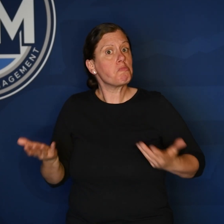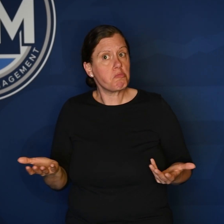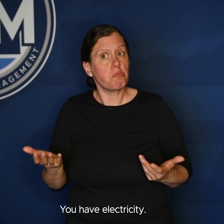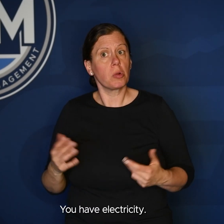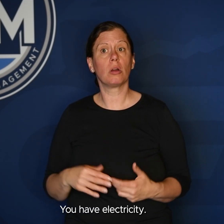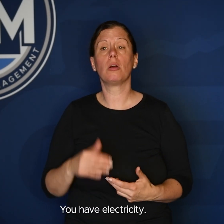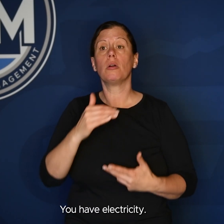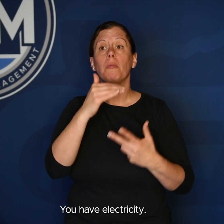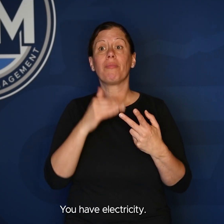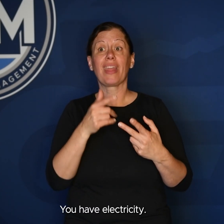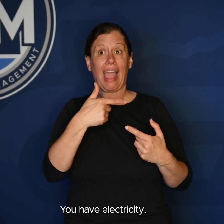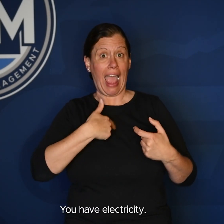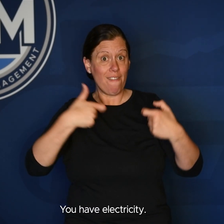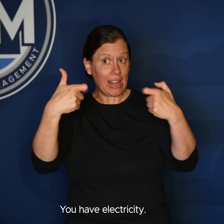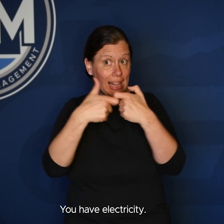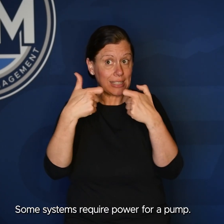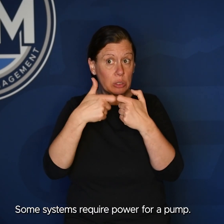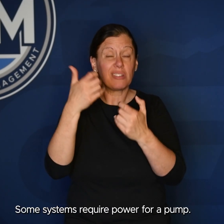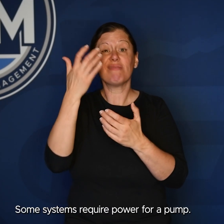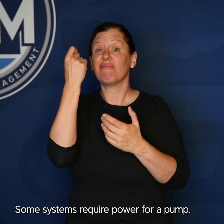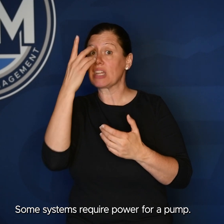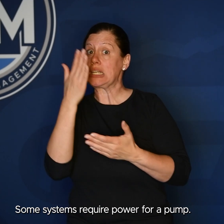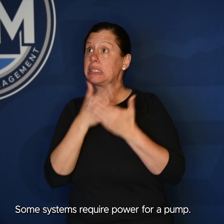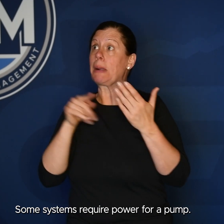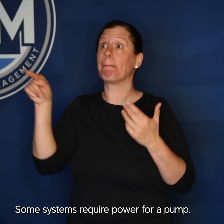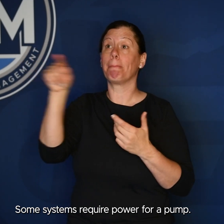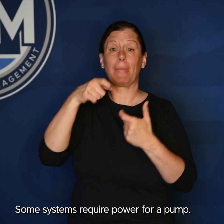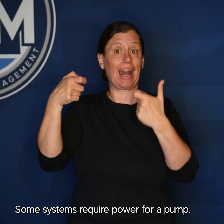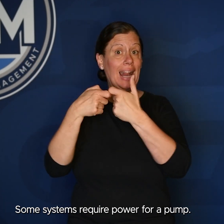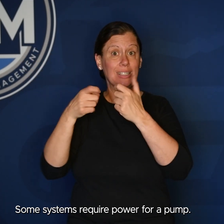You have electricity. Some systems require power for a pump.